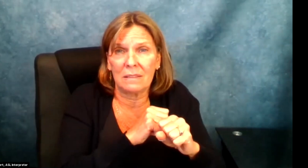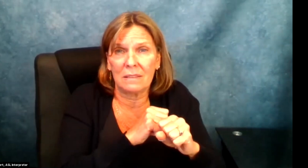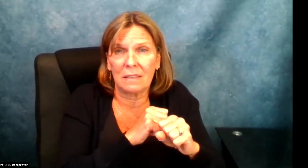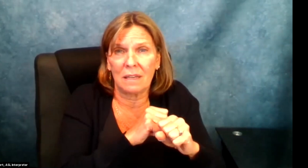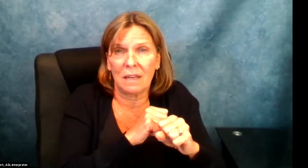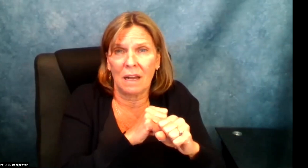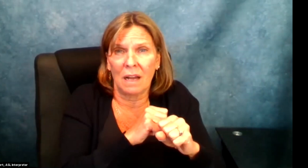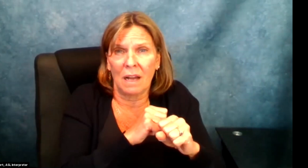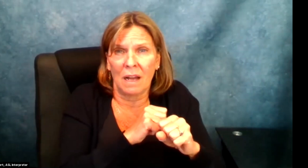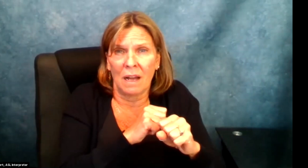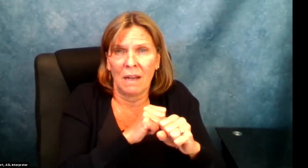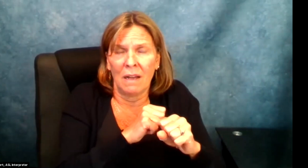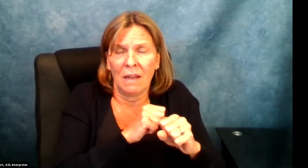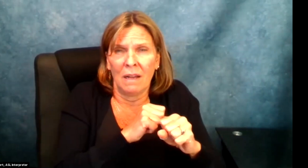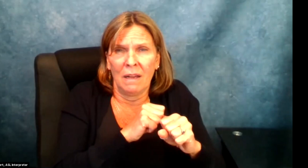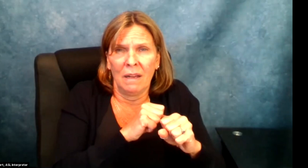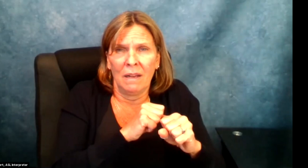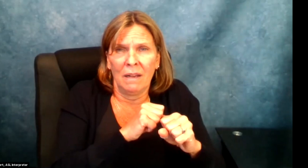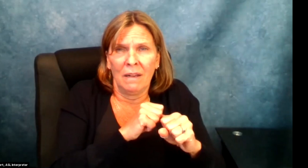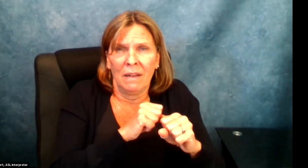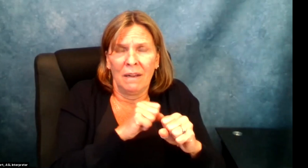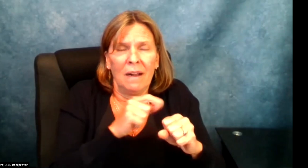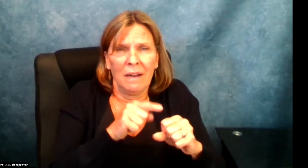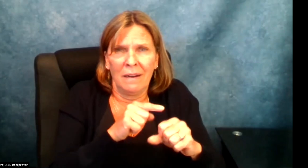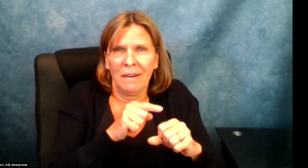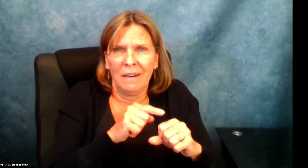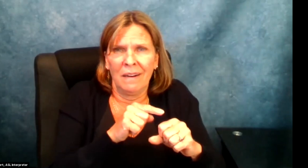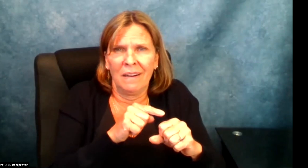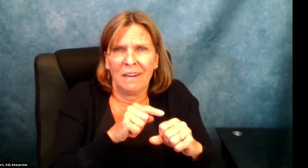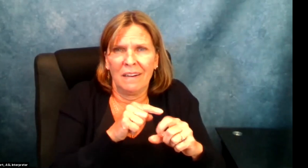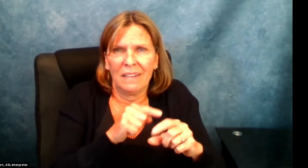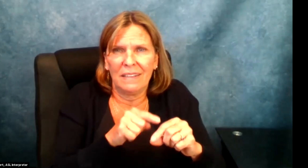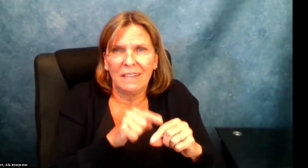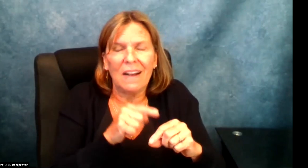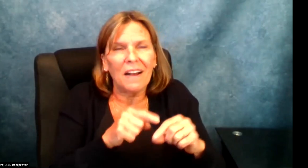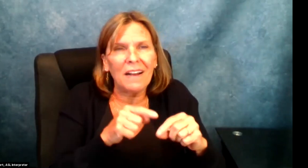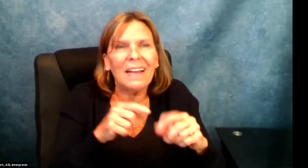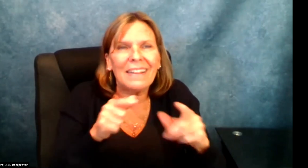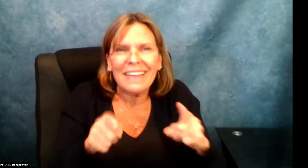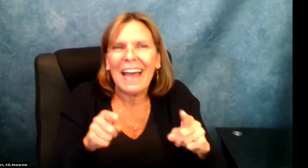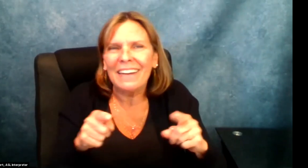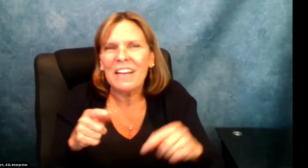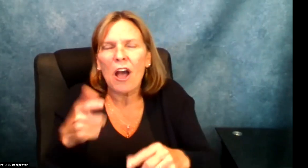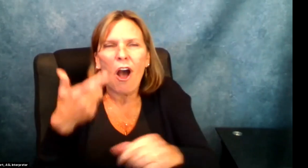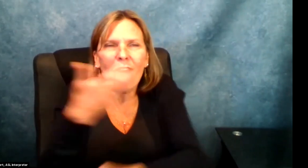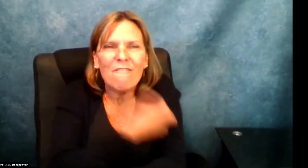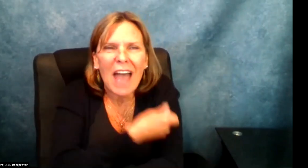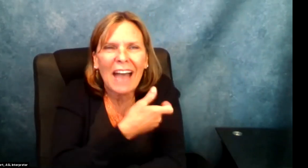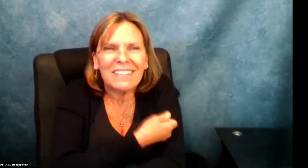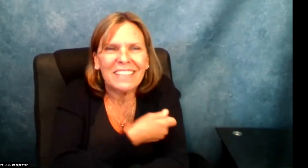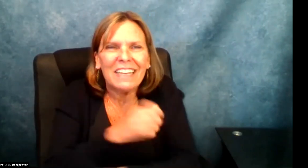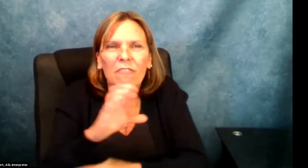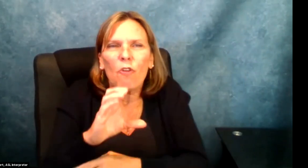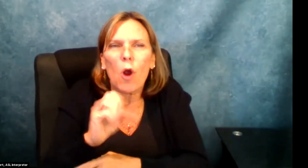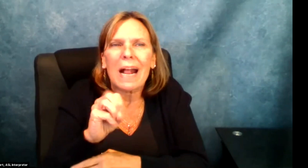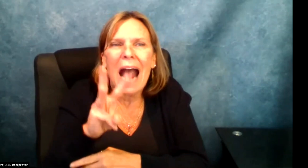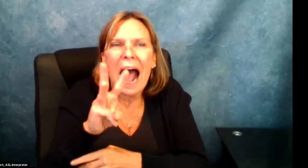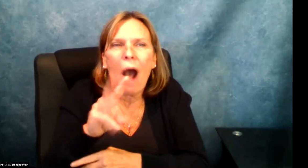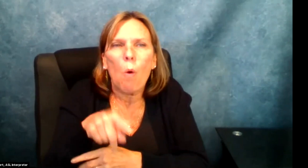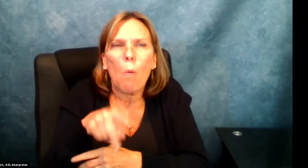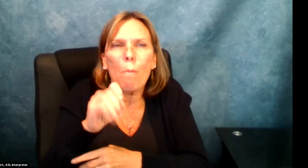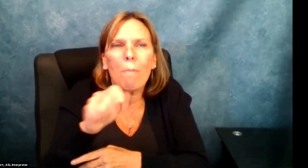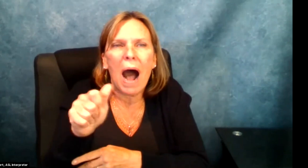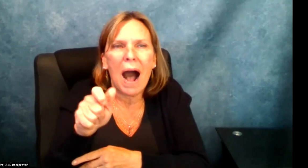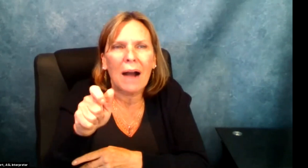Jenner, who is vaccinating kids with cowpox against smallpox. That goes back far longer than that. And we